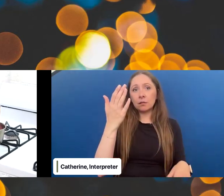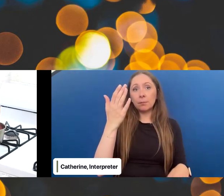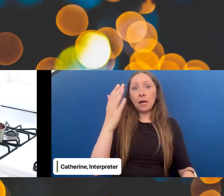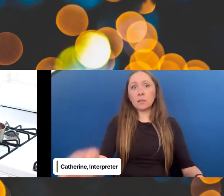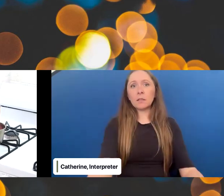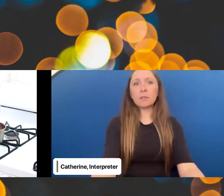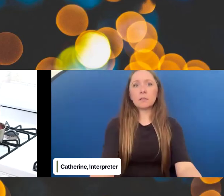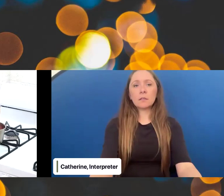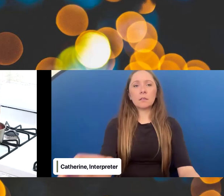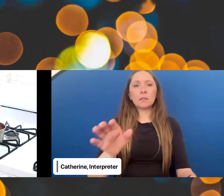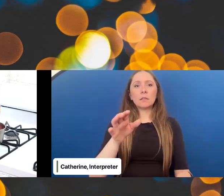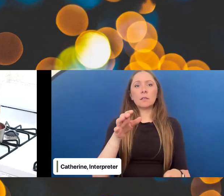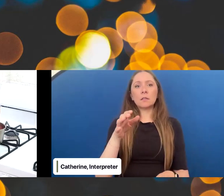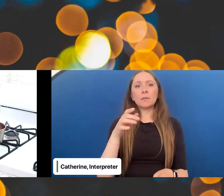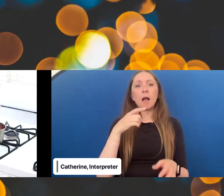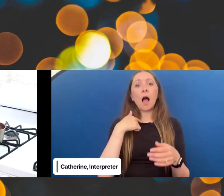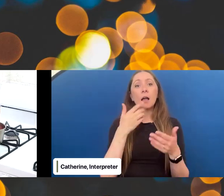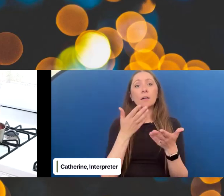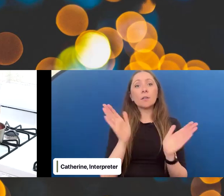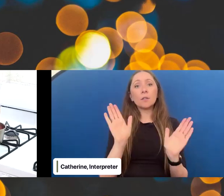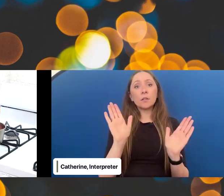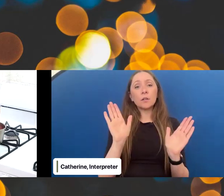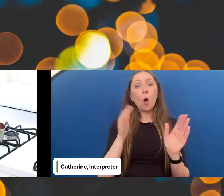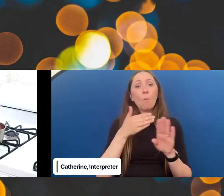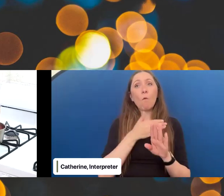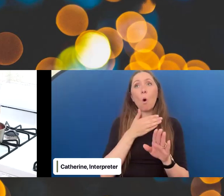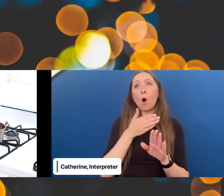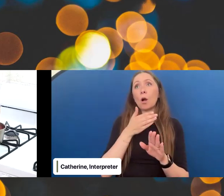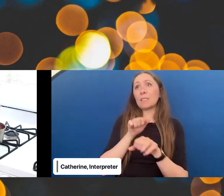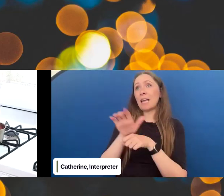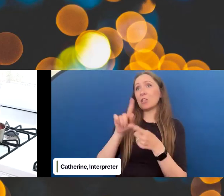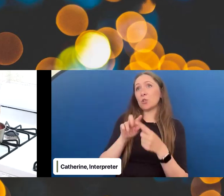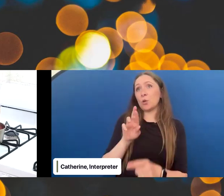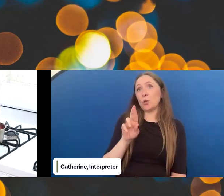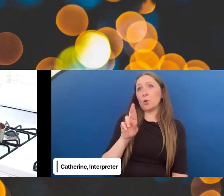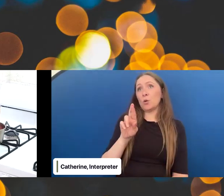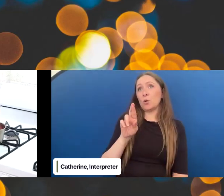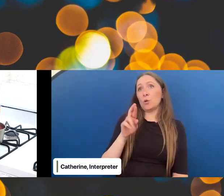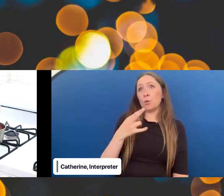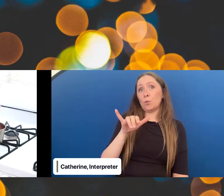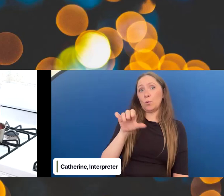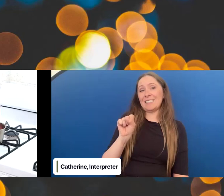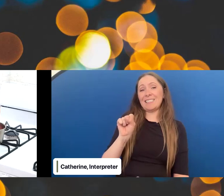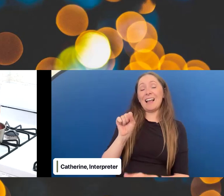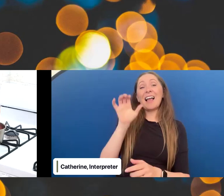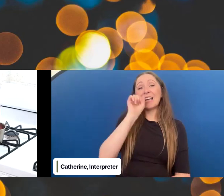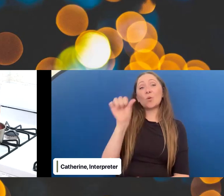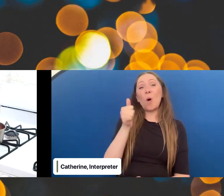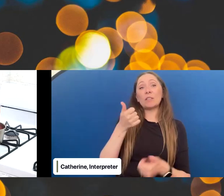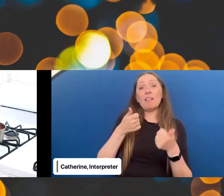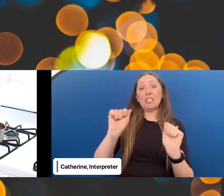when they were auditioning the Gentleman Pirate, before it went to Reese, guess who else auditioned to be the Gentleman Pirate?